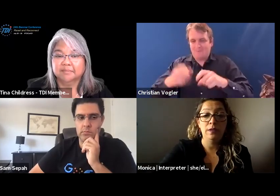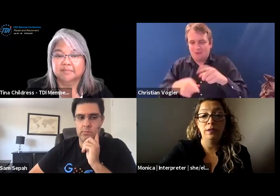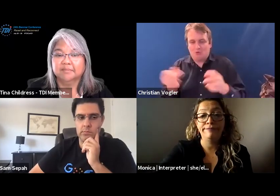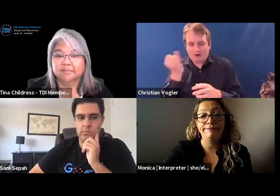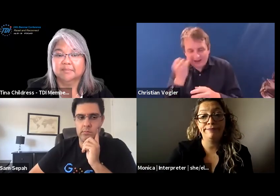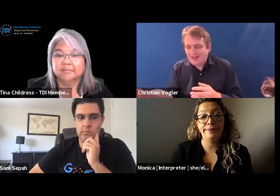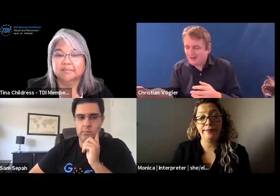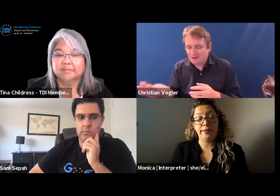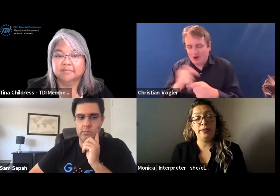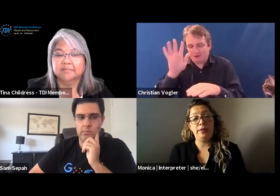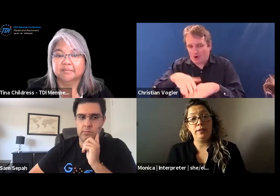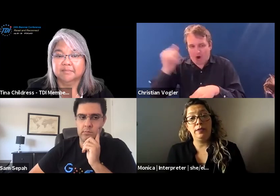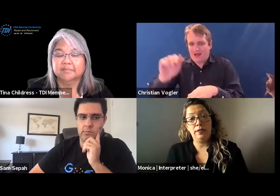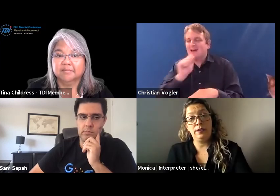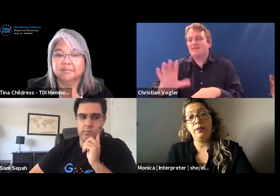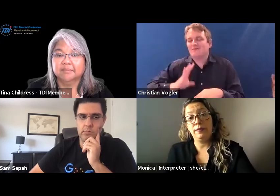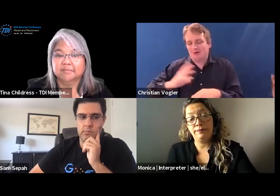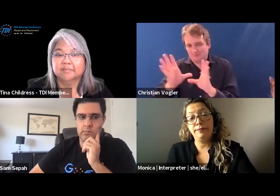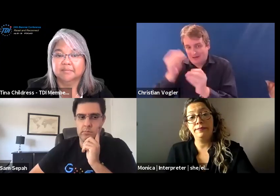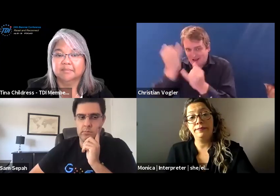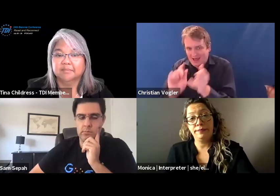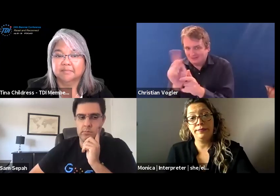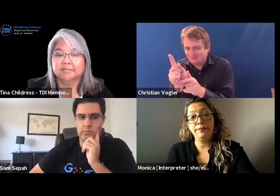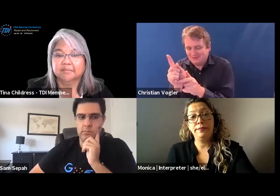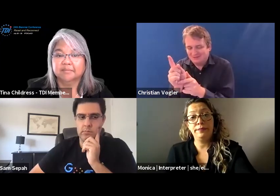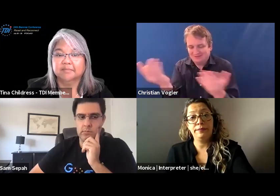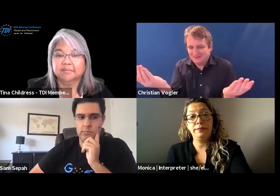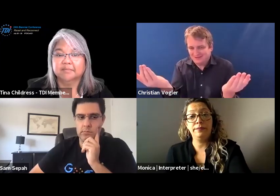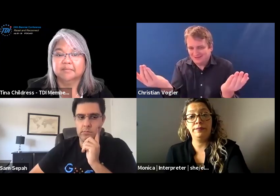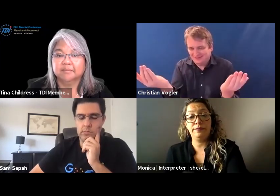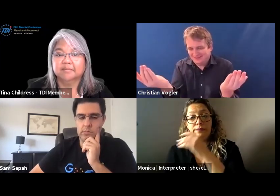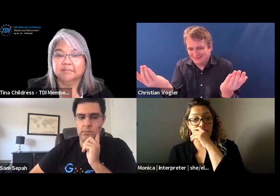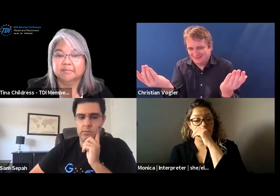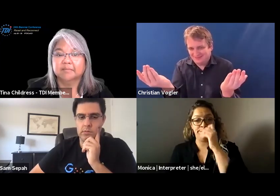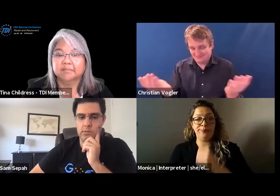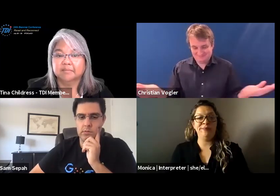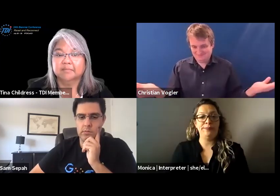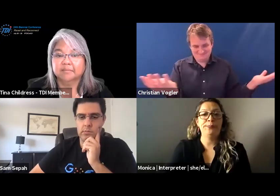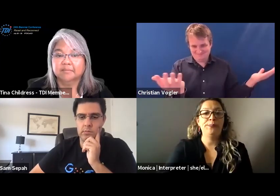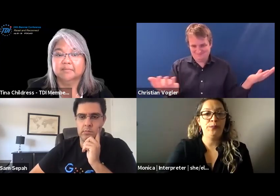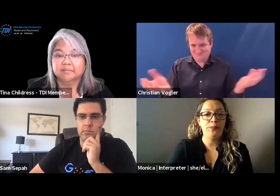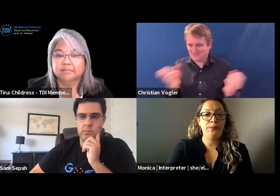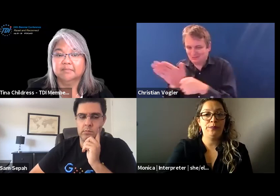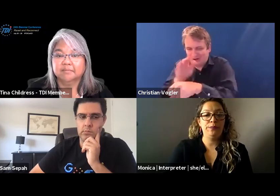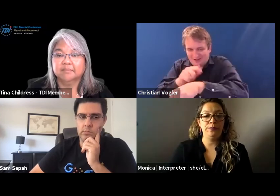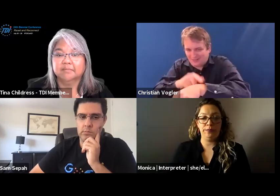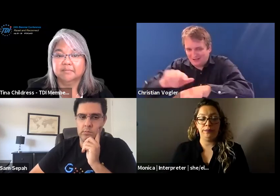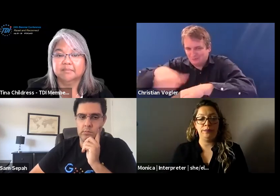going to pull in an interpreter, yes, but if you can't call one and it's unofficially, called last